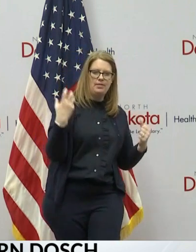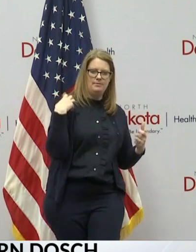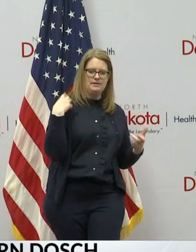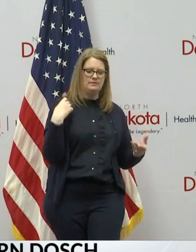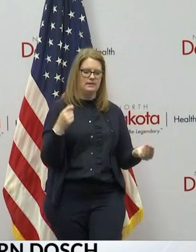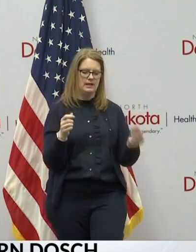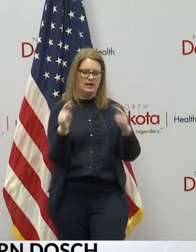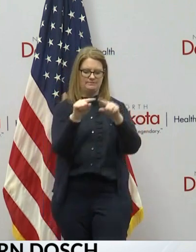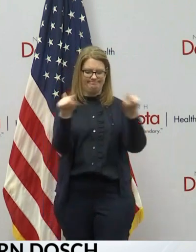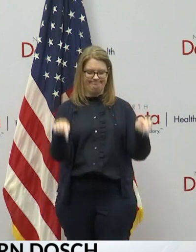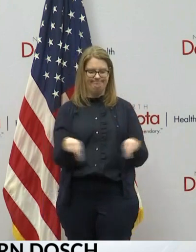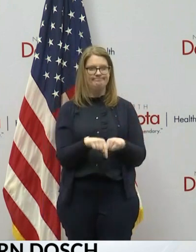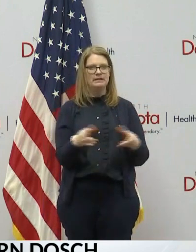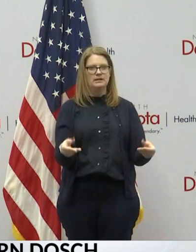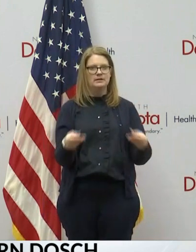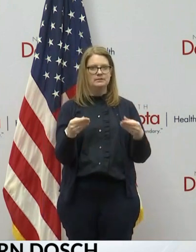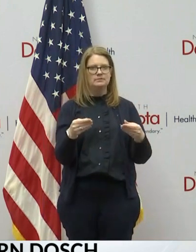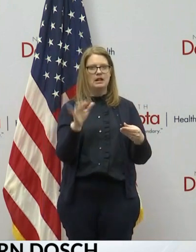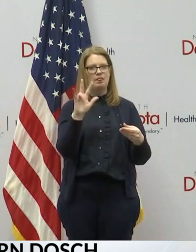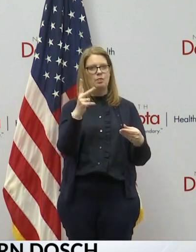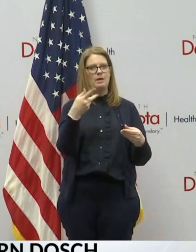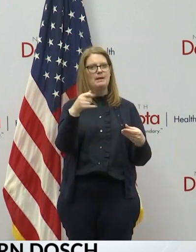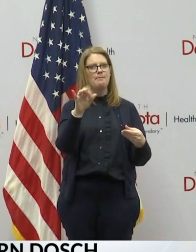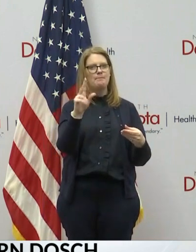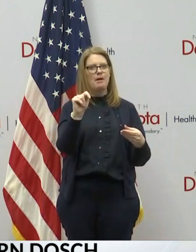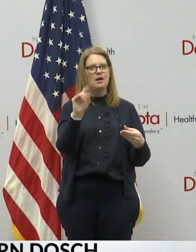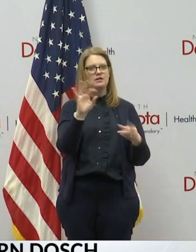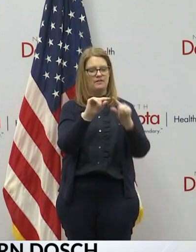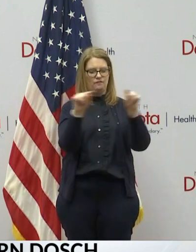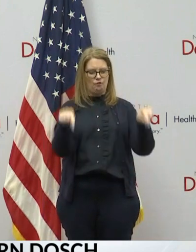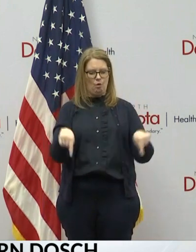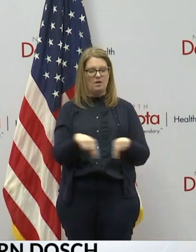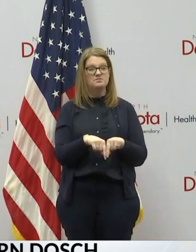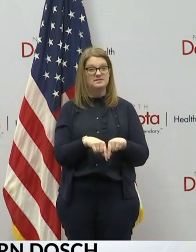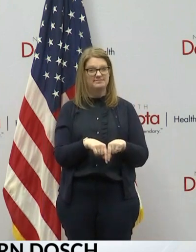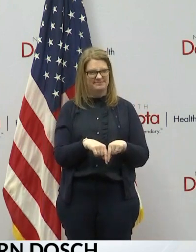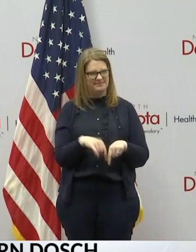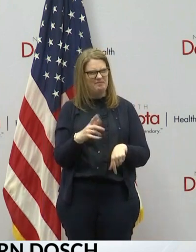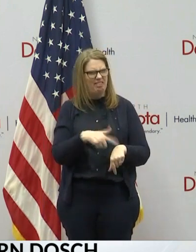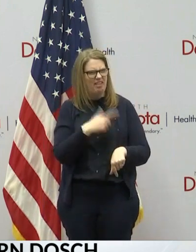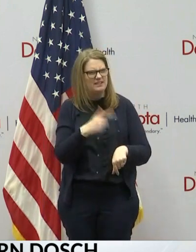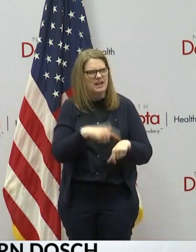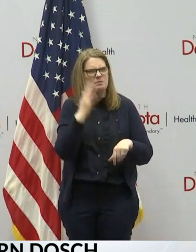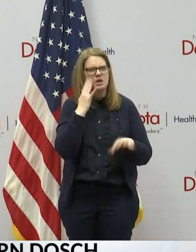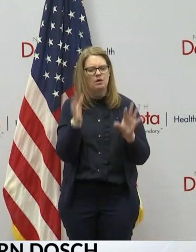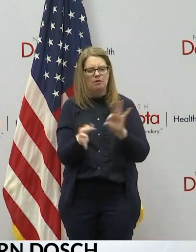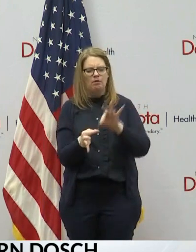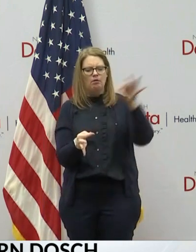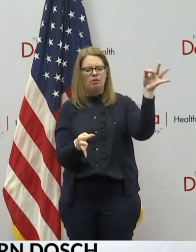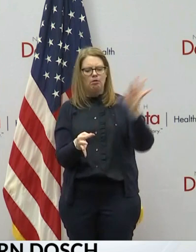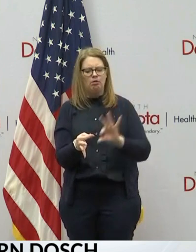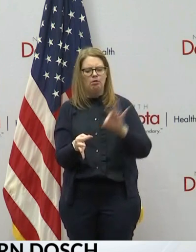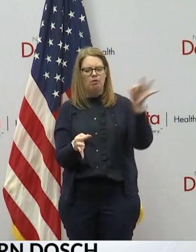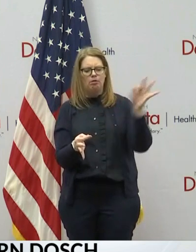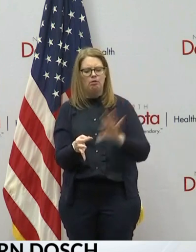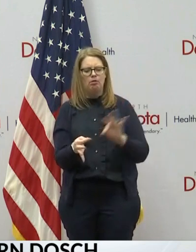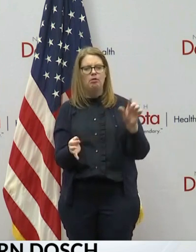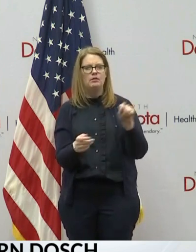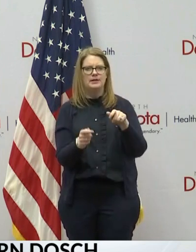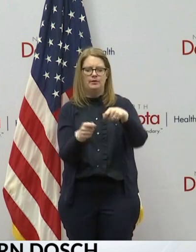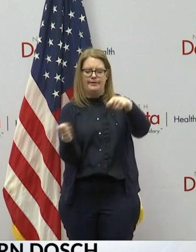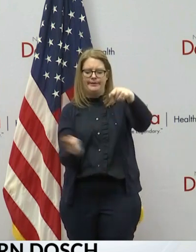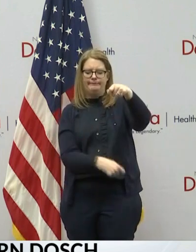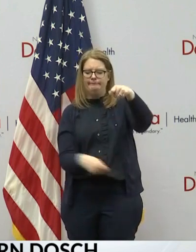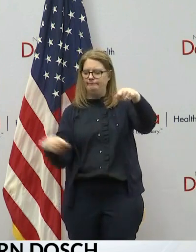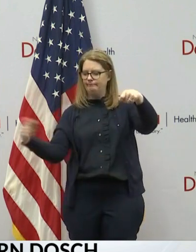clipboards and 3-part forms. It's been a long time since we've seen a 3-part form. But we're using it. It's manual. It's